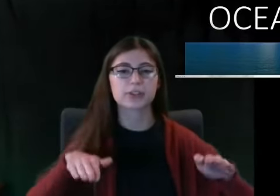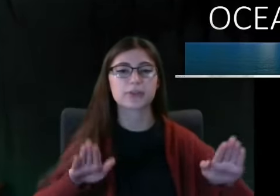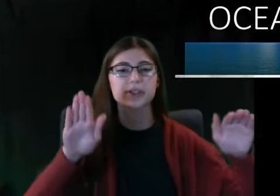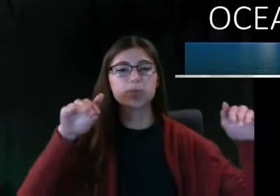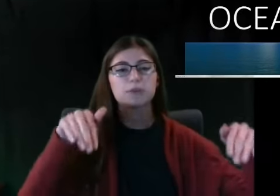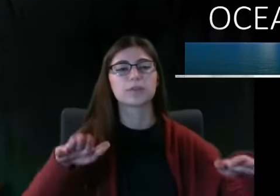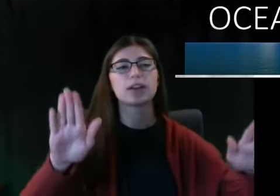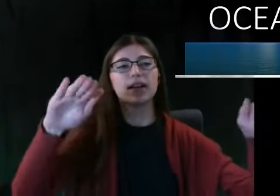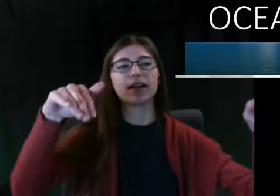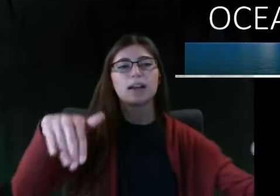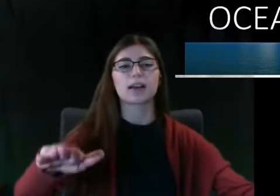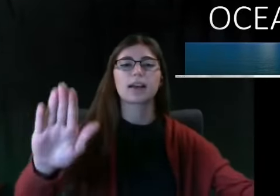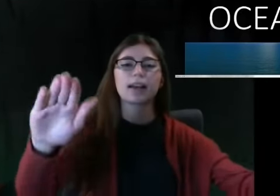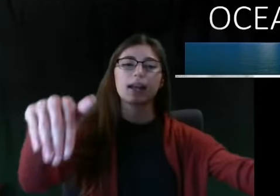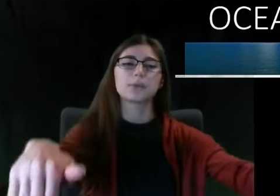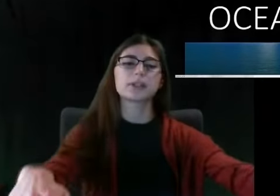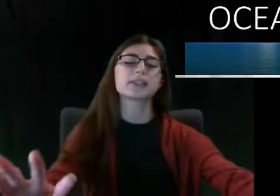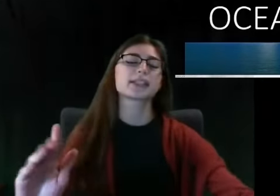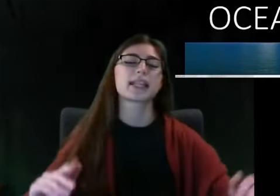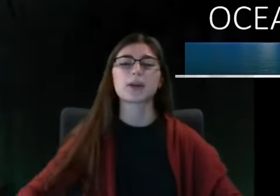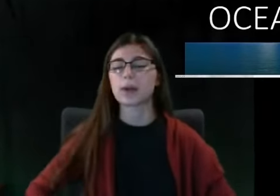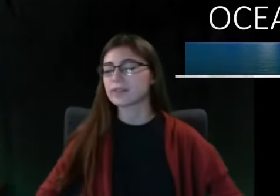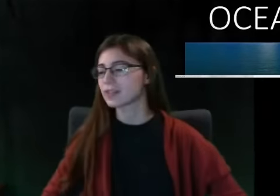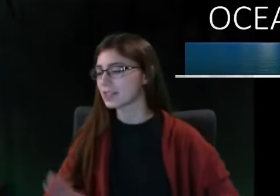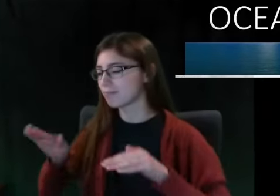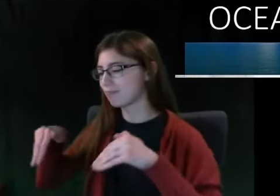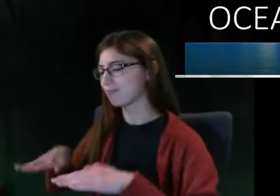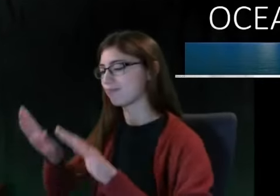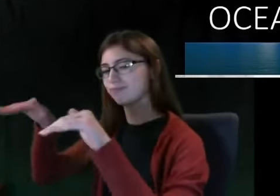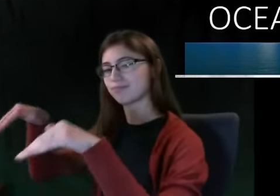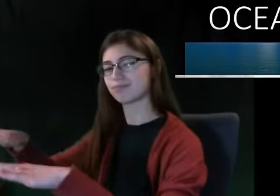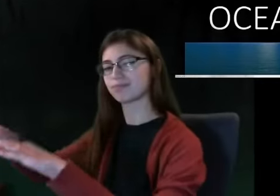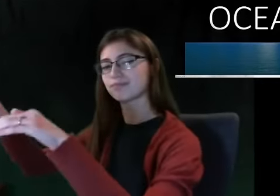to move outwards like waves.